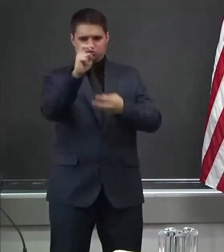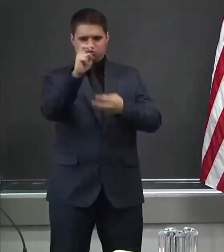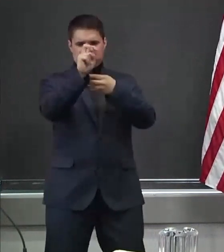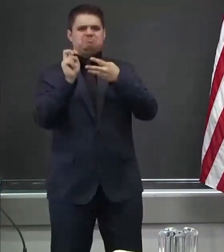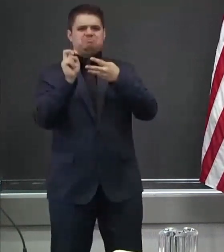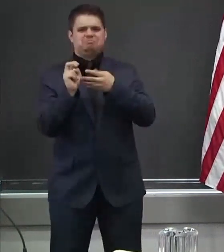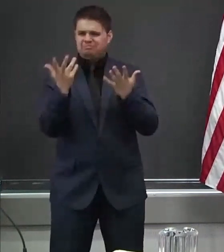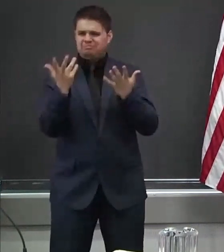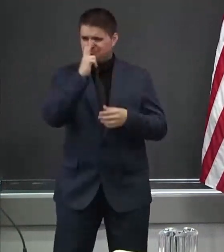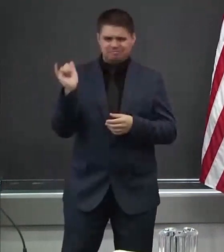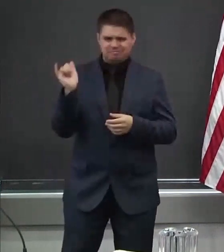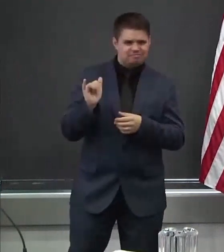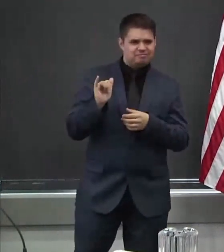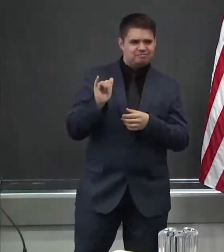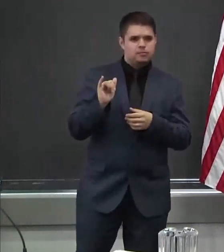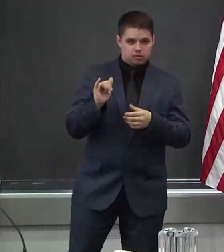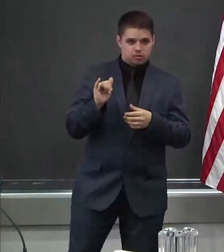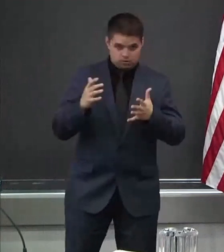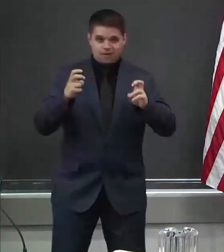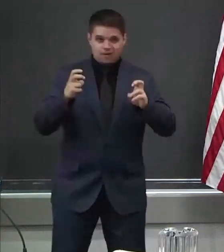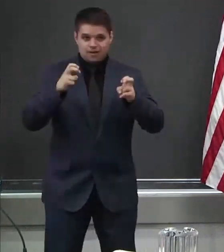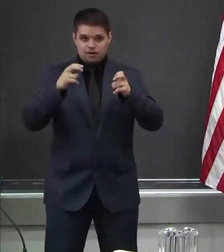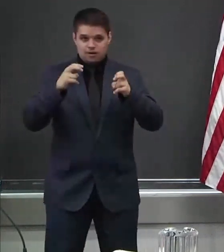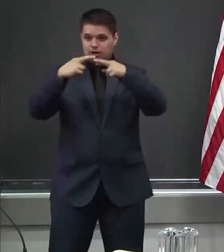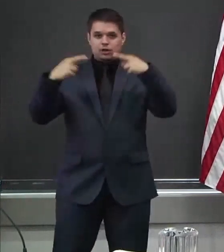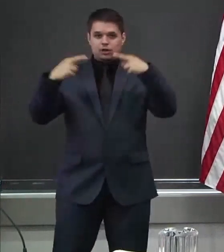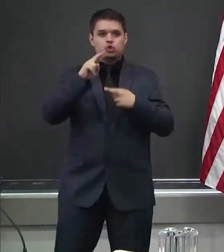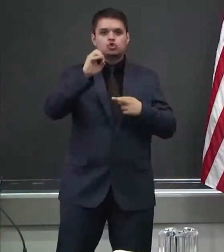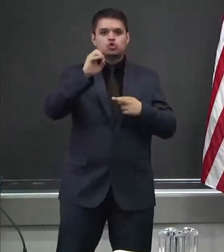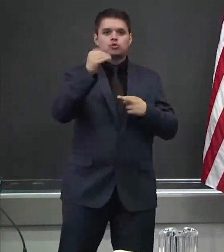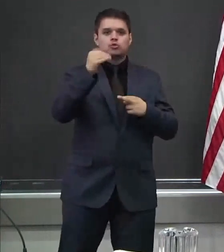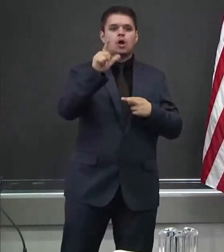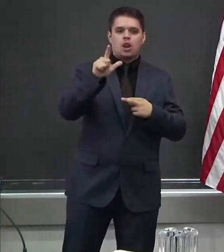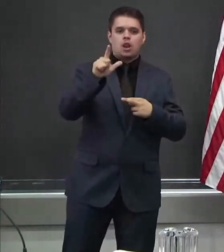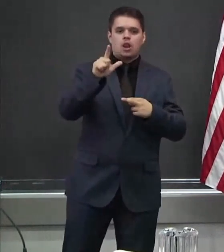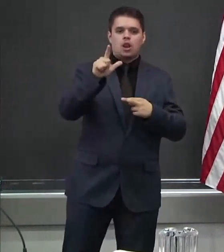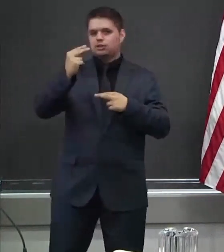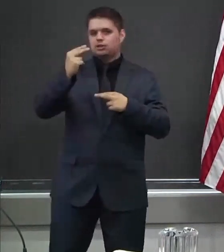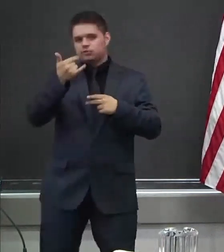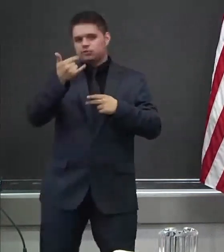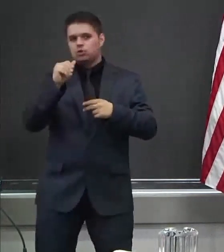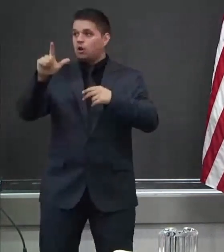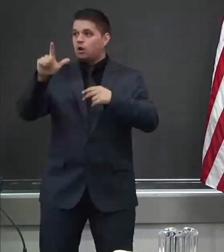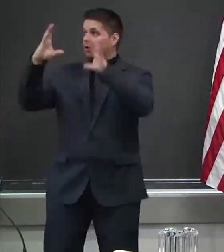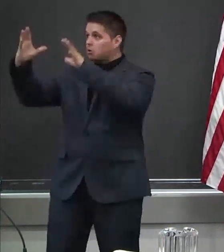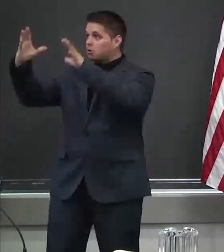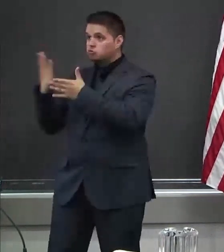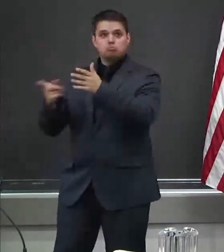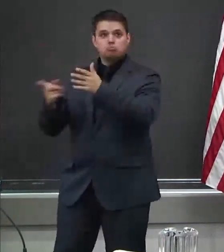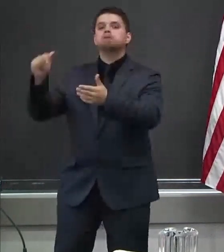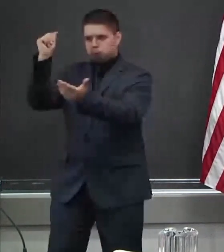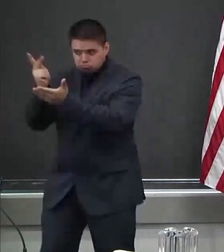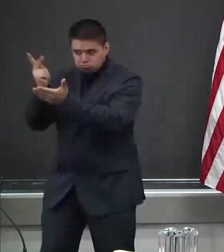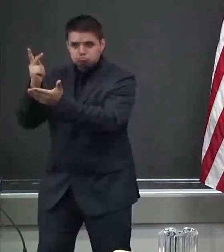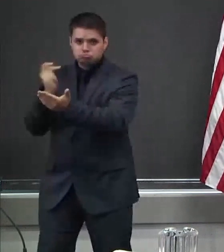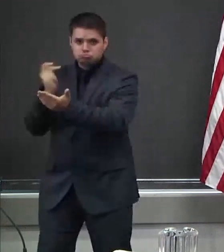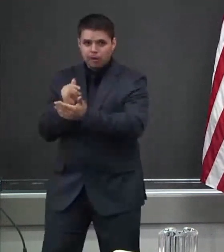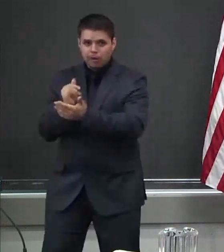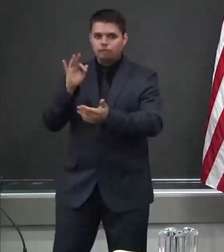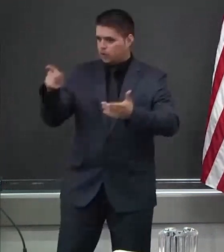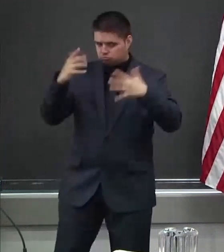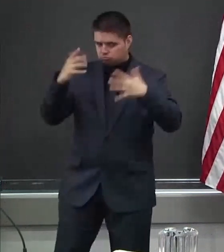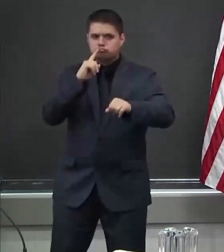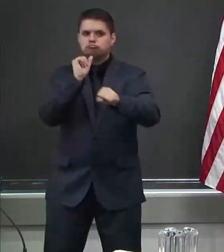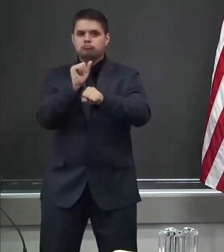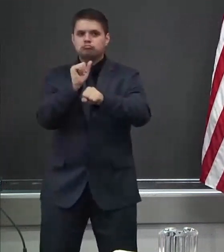regional approach. Counties can be approved to enter phase 2 if they have been in phase 1 for at